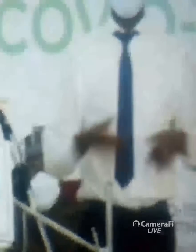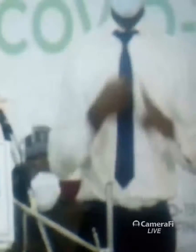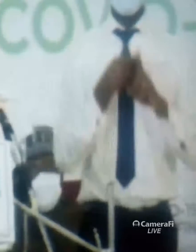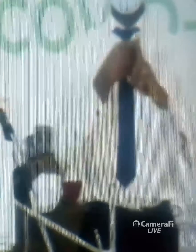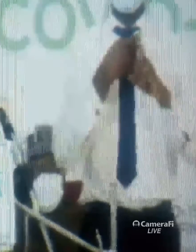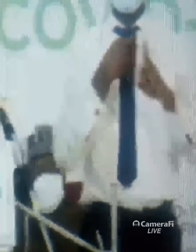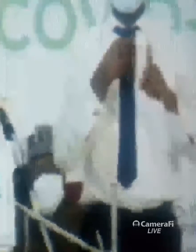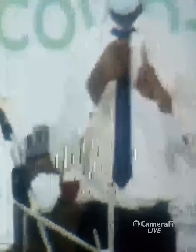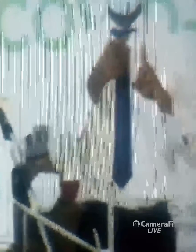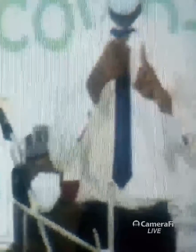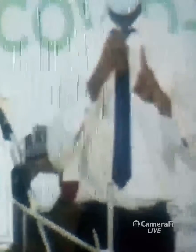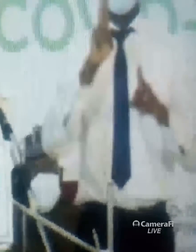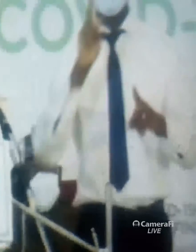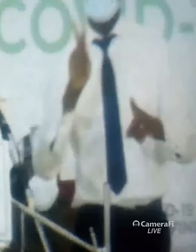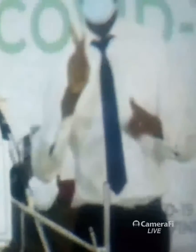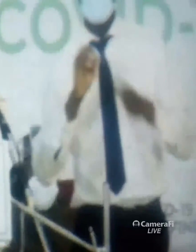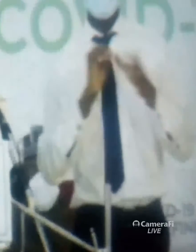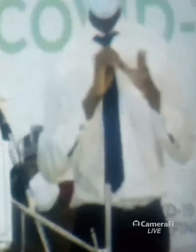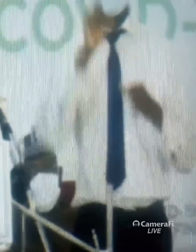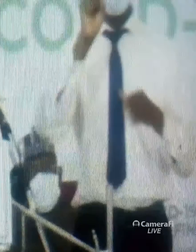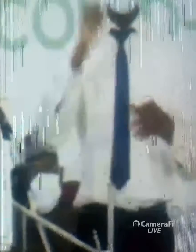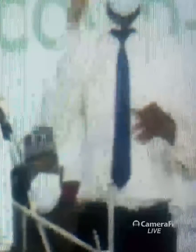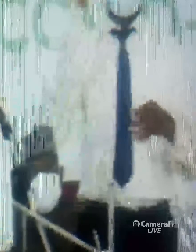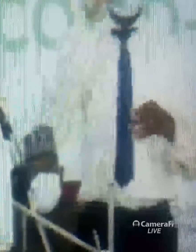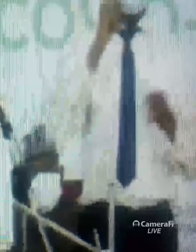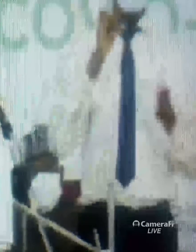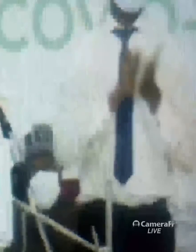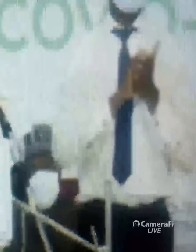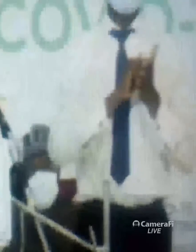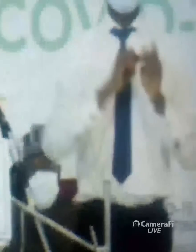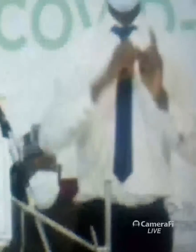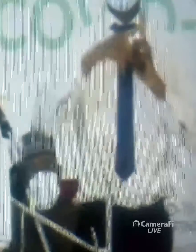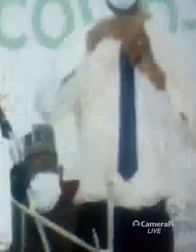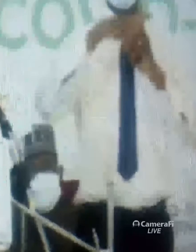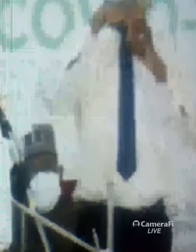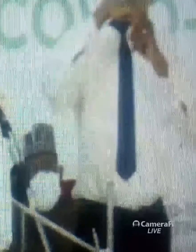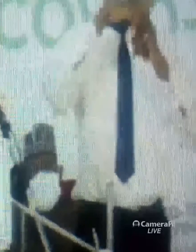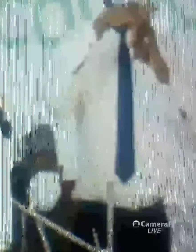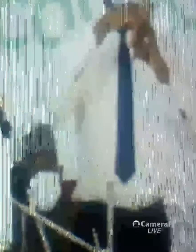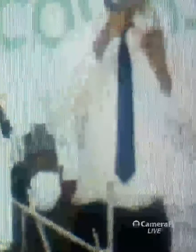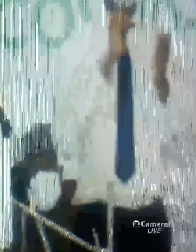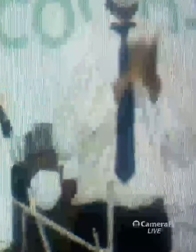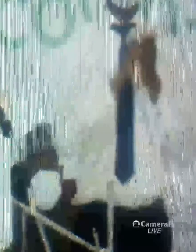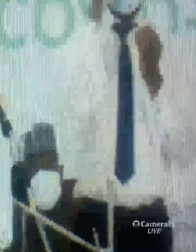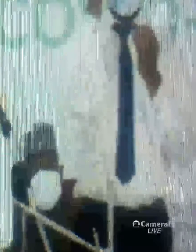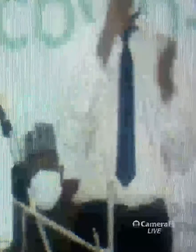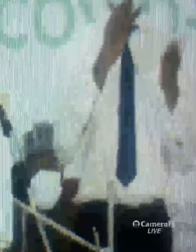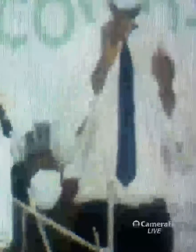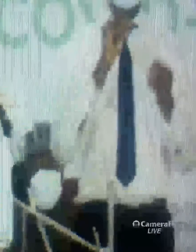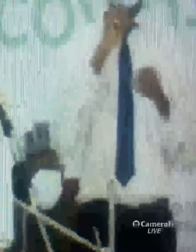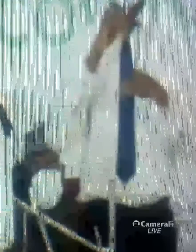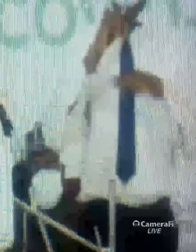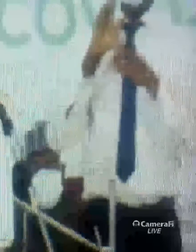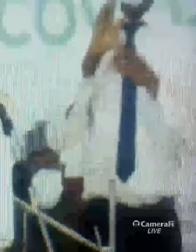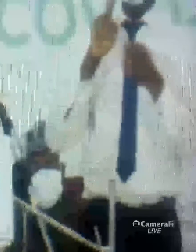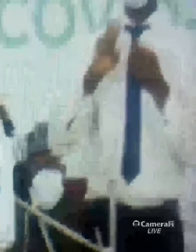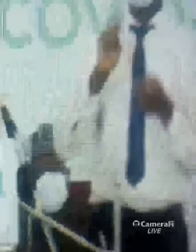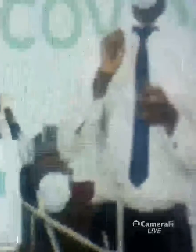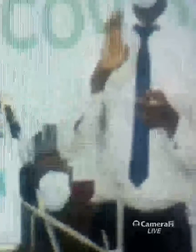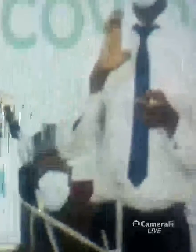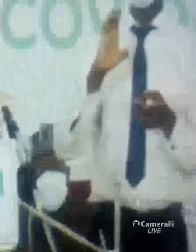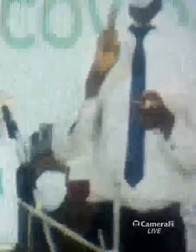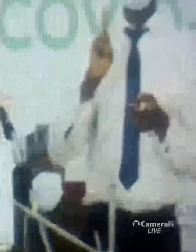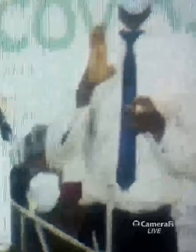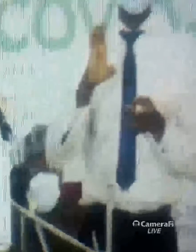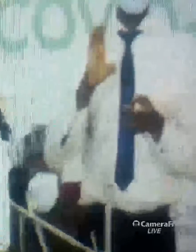result, it's immediately flagged out by the laboratory. The data is sent to NPDC, and